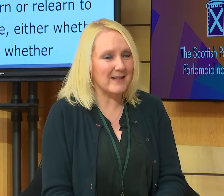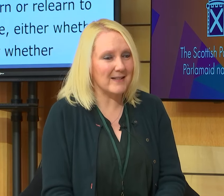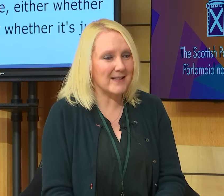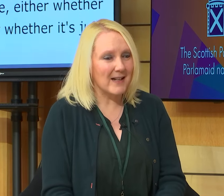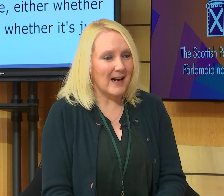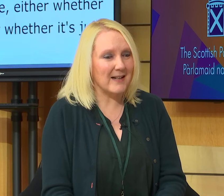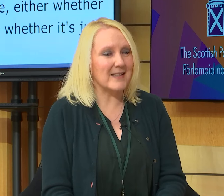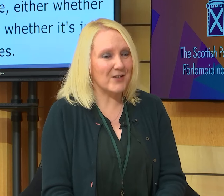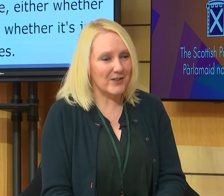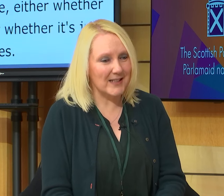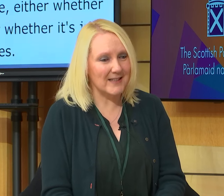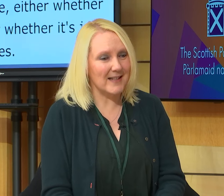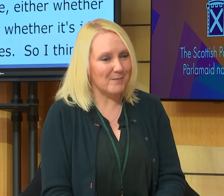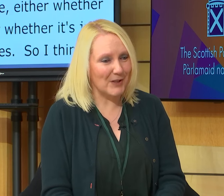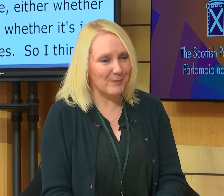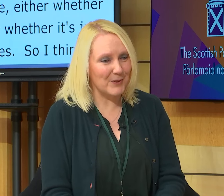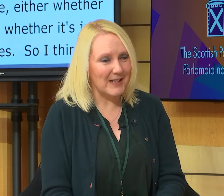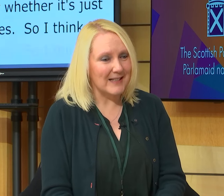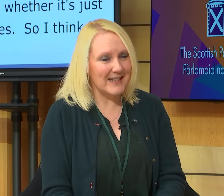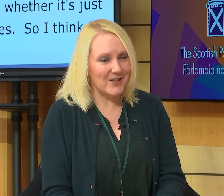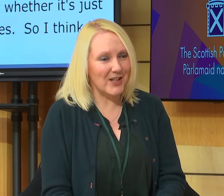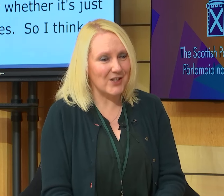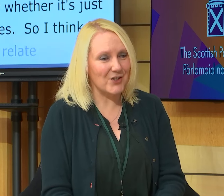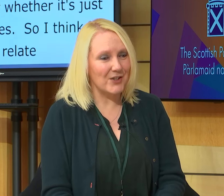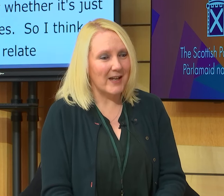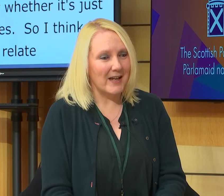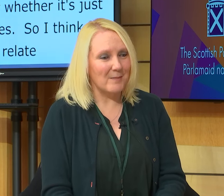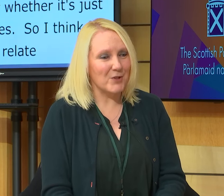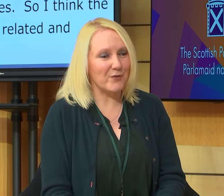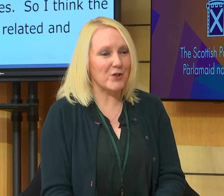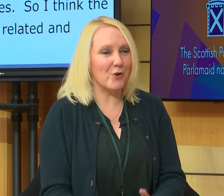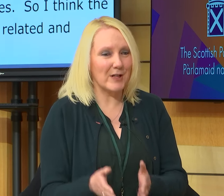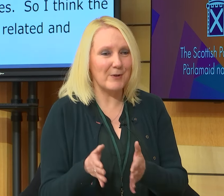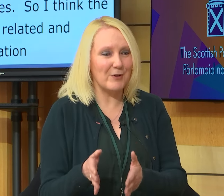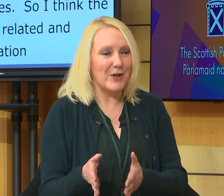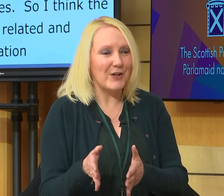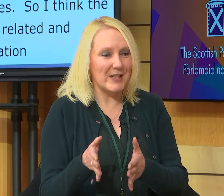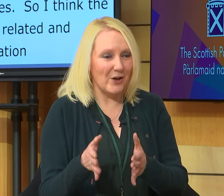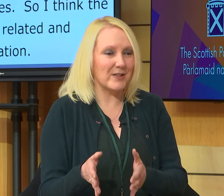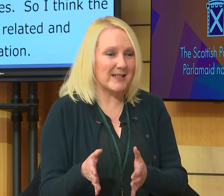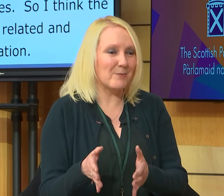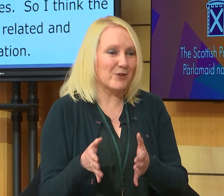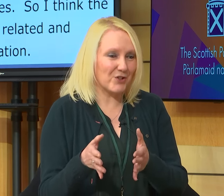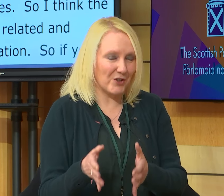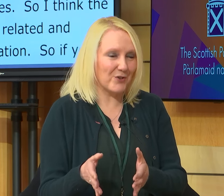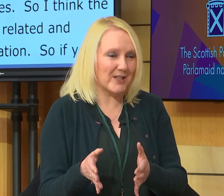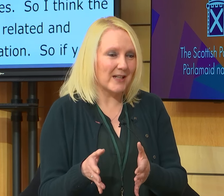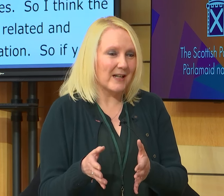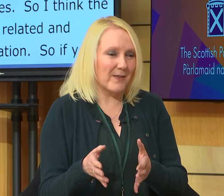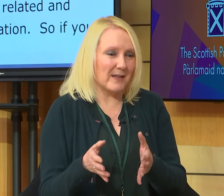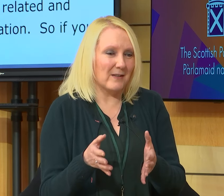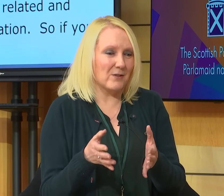the barriers are interrelated and multiple to education. So if you're talking about young disabled